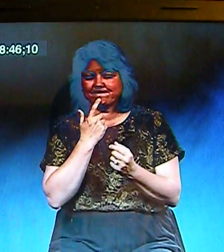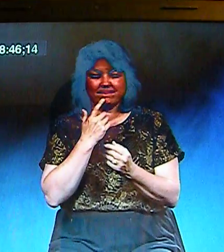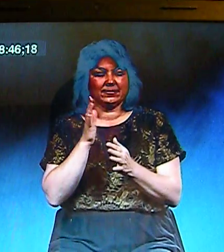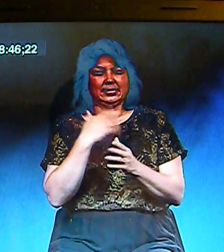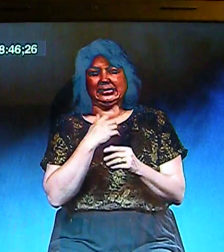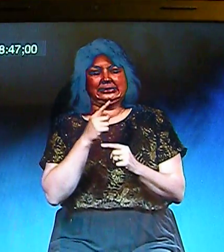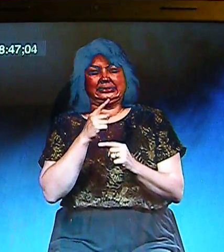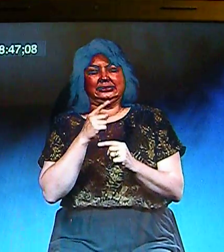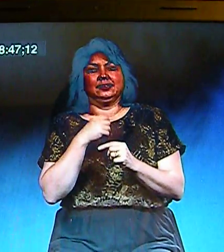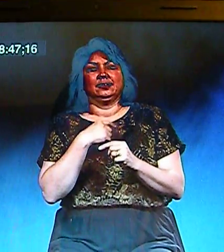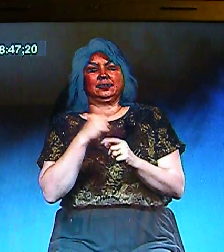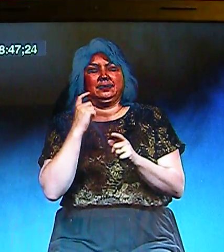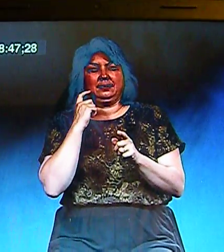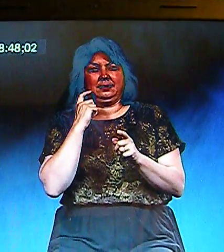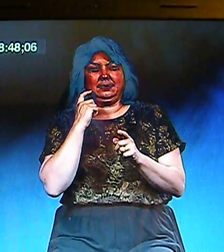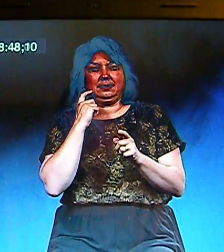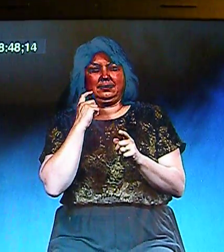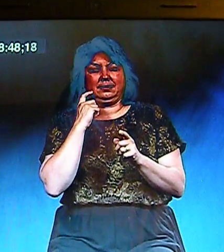burning and building.